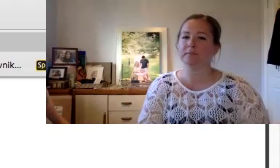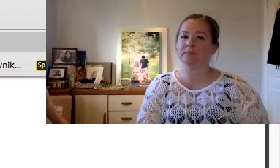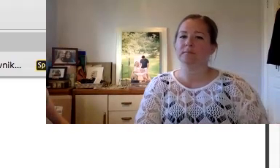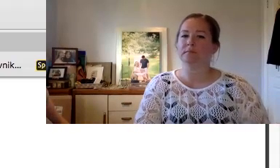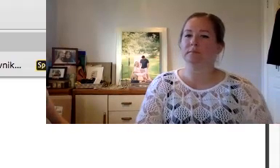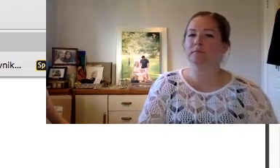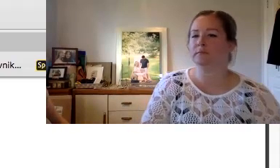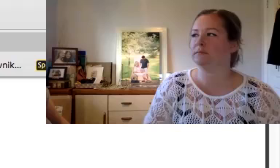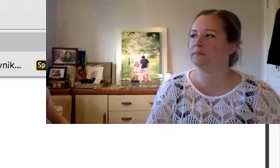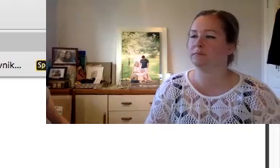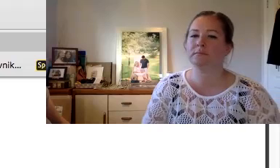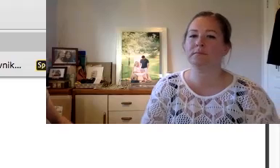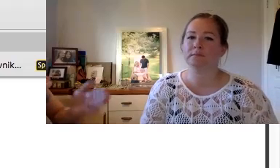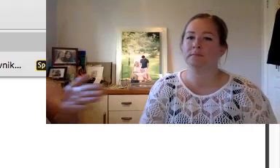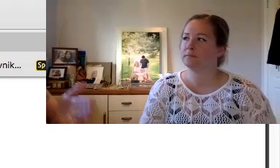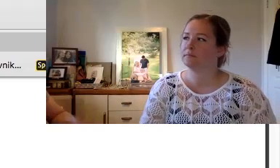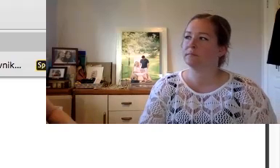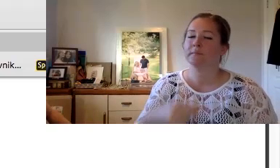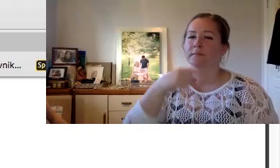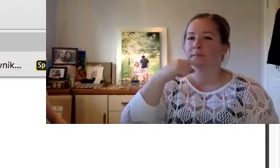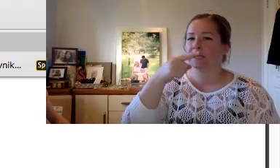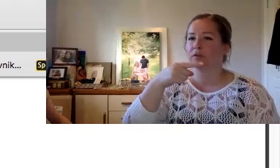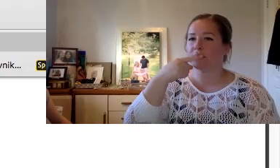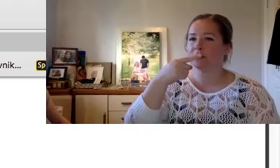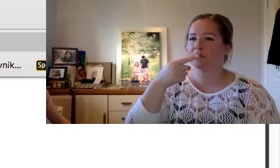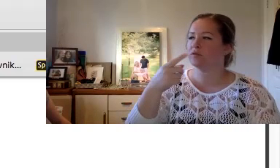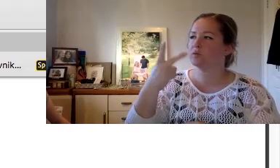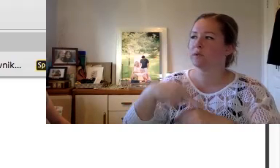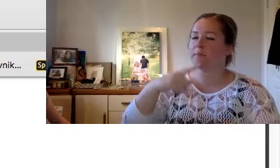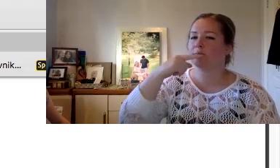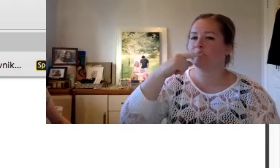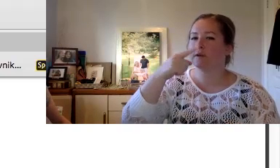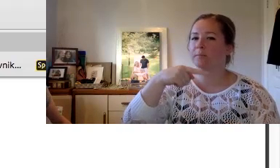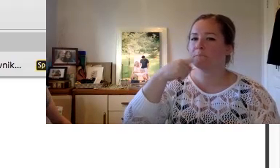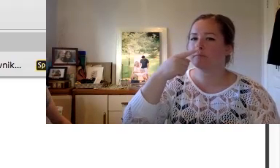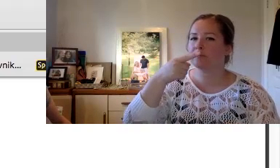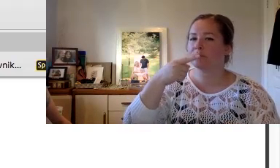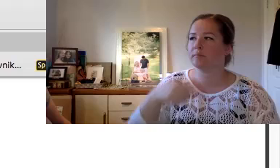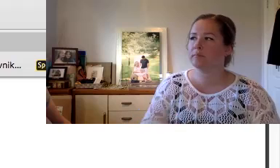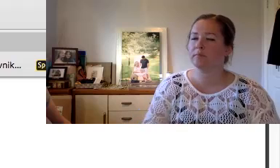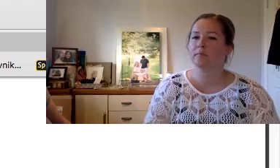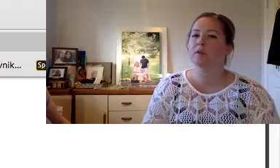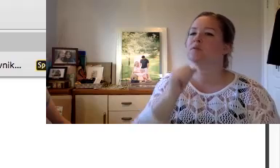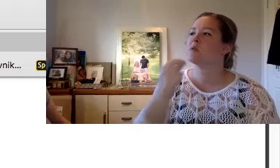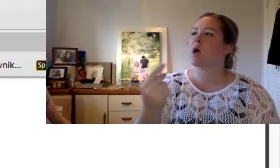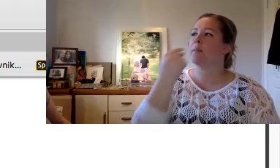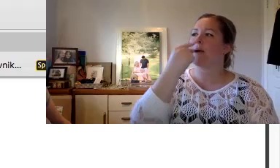Canada and America is hearing. It's like, dude, hearing, hearing. 2 times, flip it.